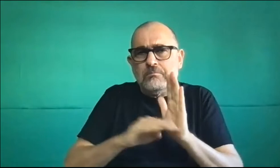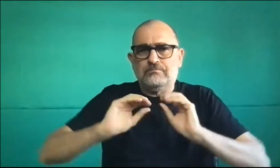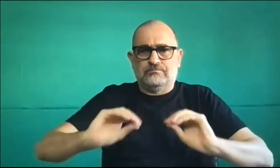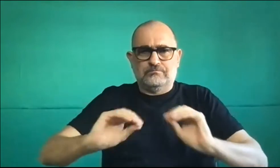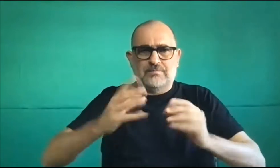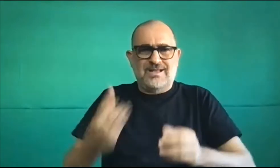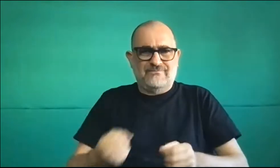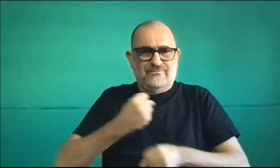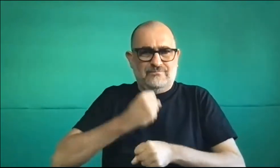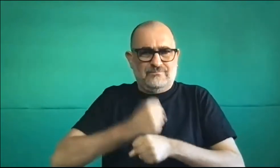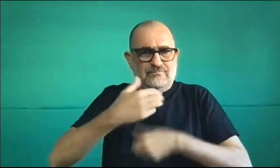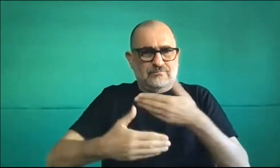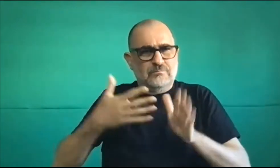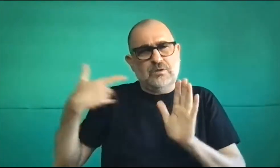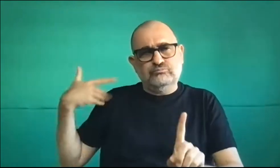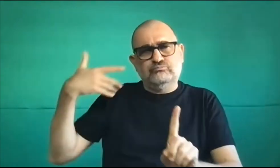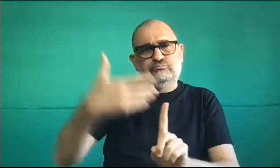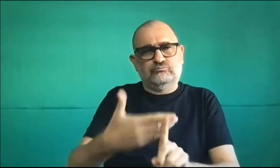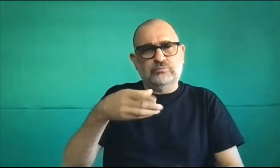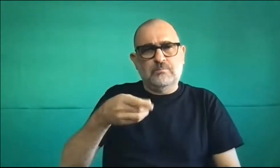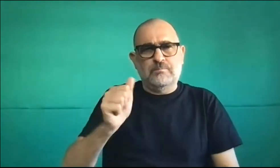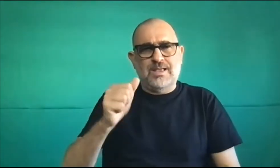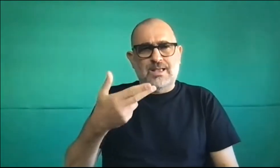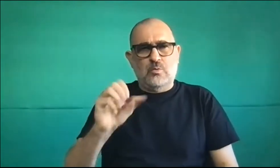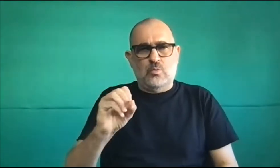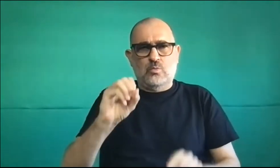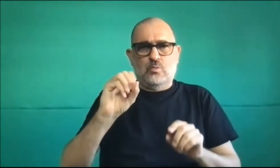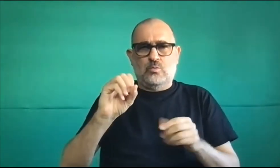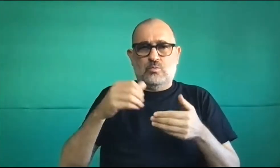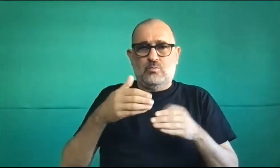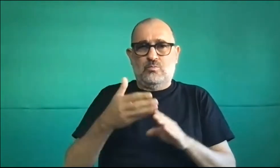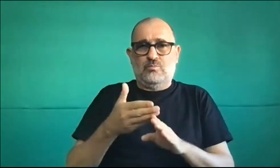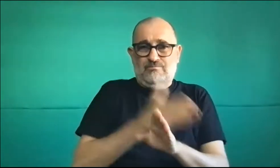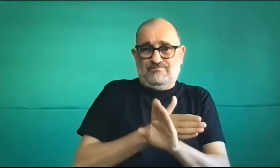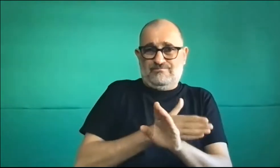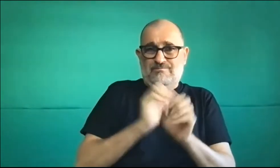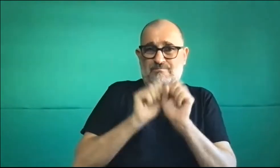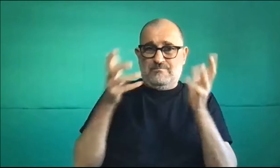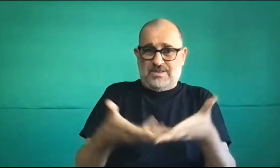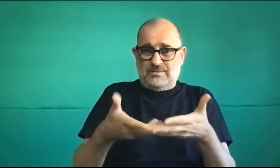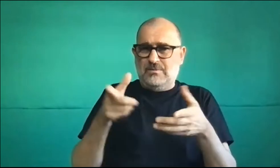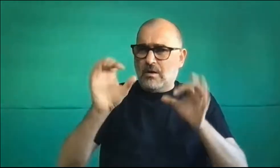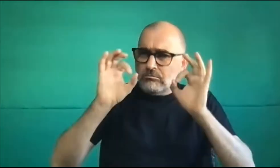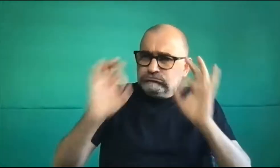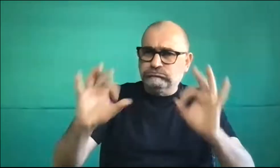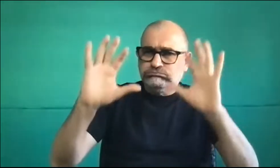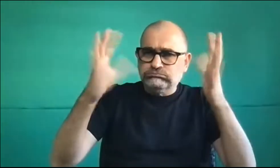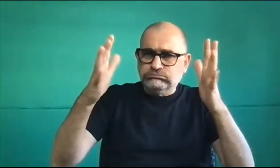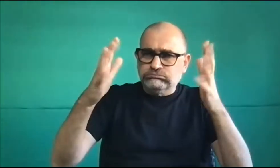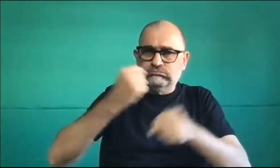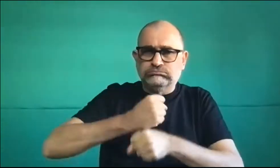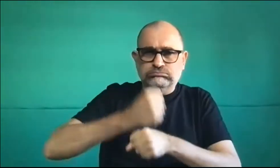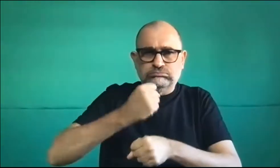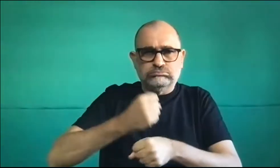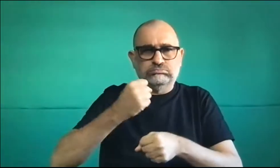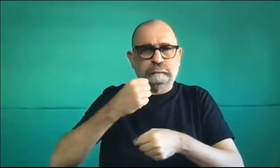COVID-19, which was focused on this matter. And the idea was to present and position a methodology